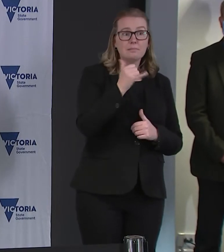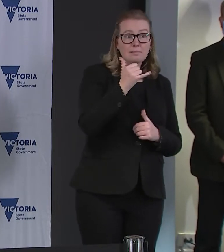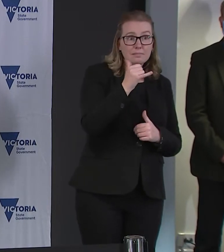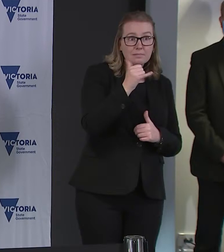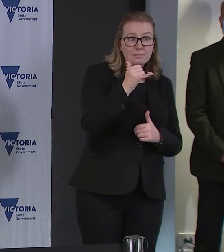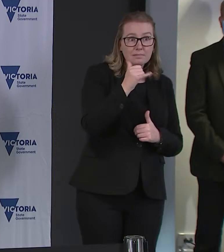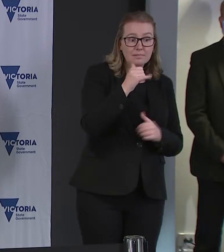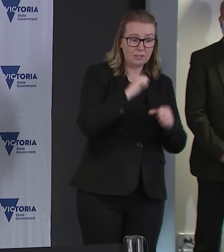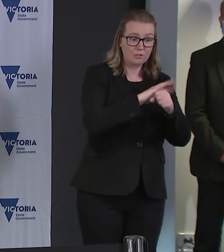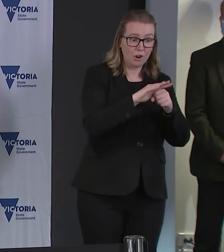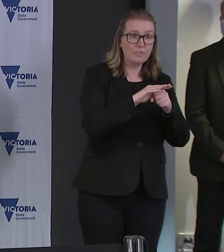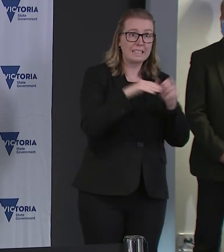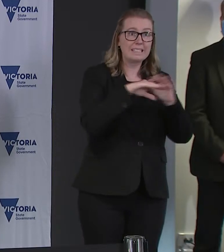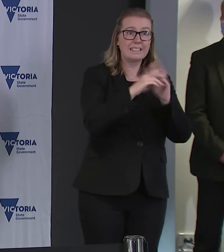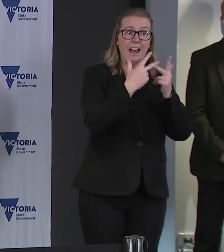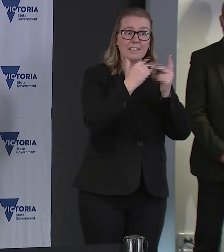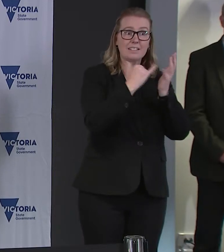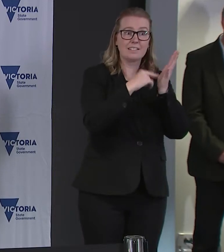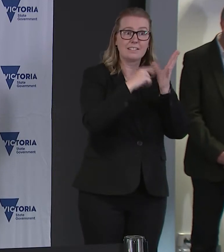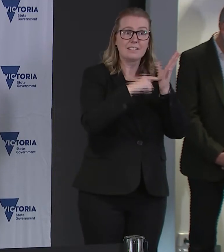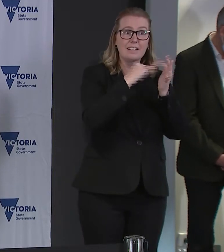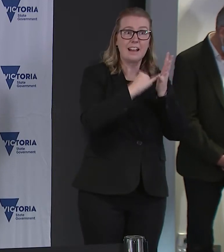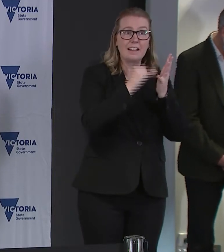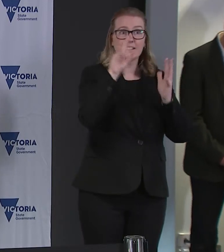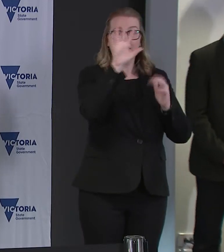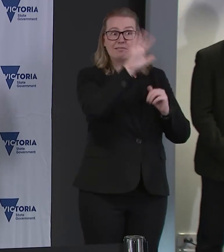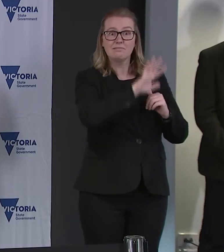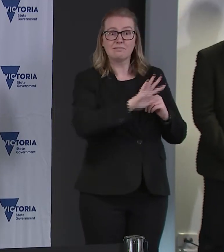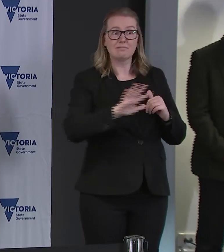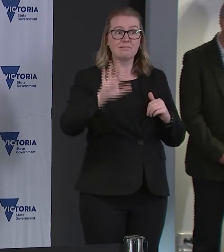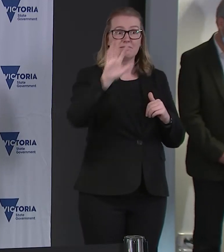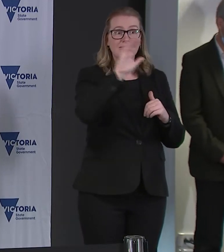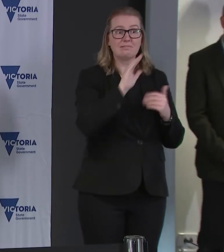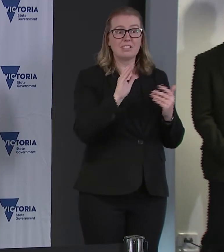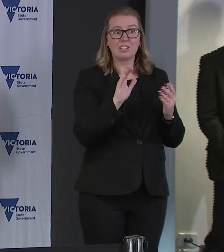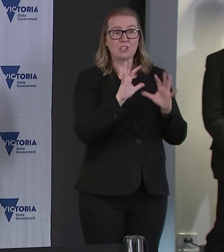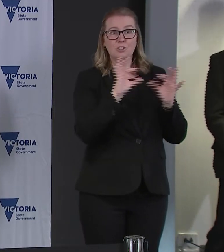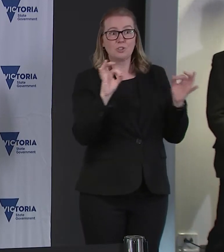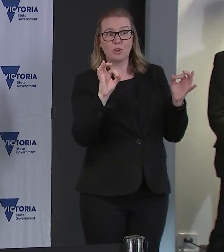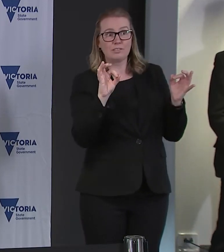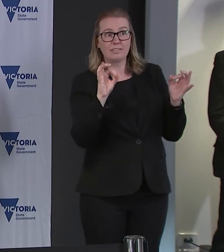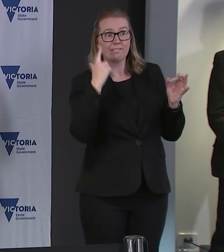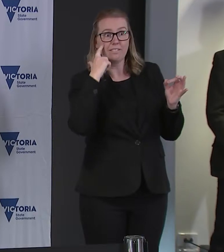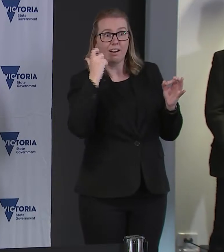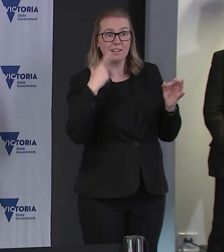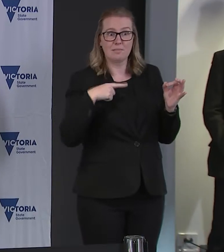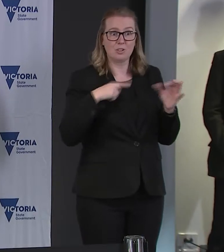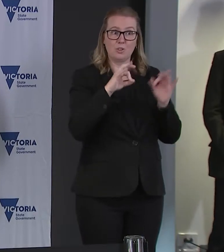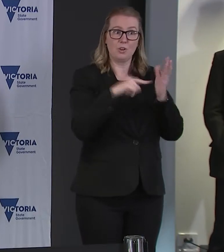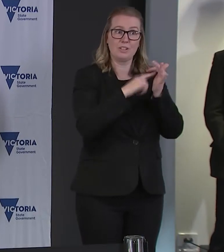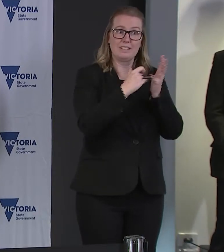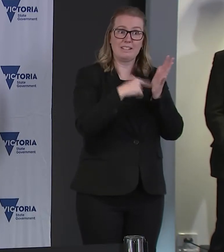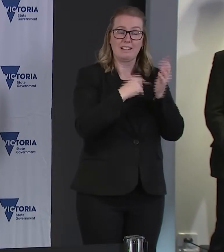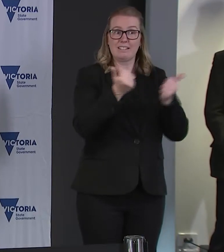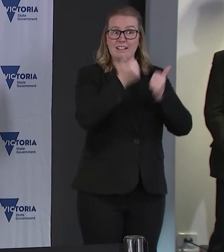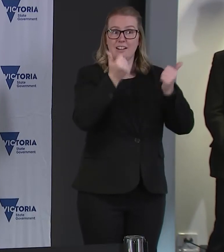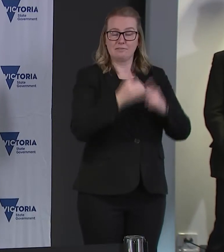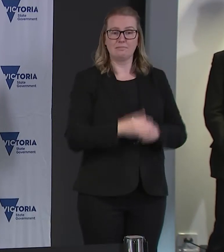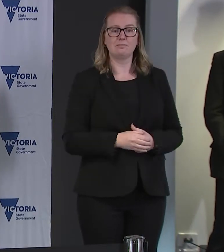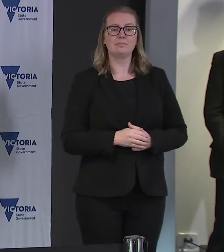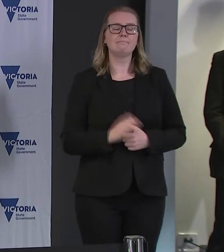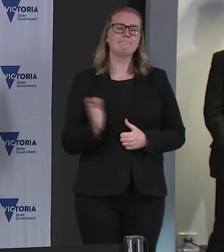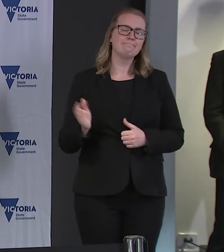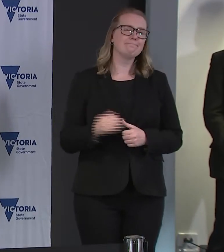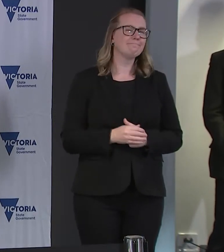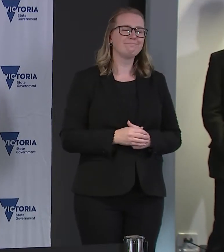in other states undetected? I think that is actually really unlikely because eventually we were talking about I